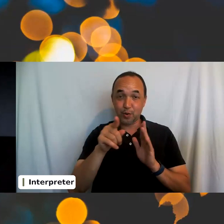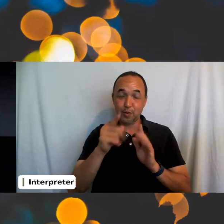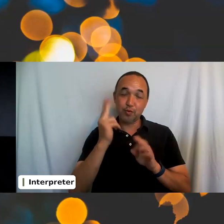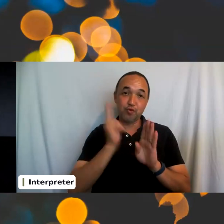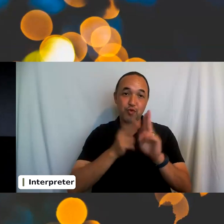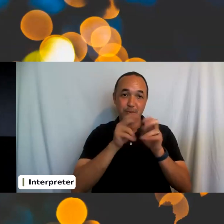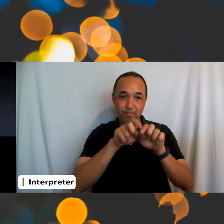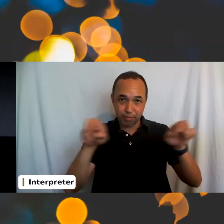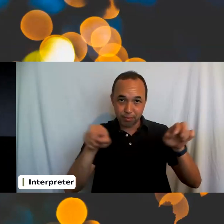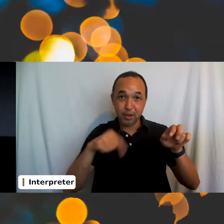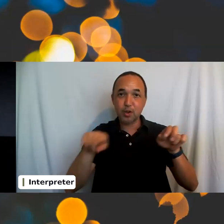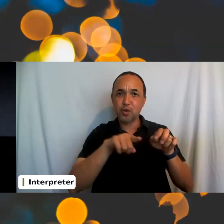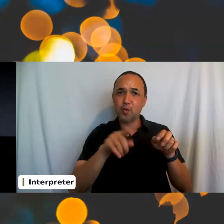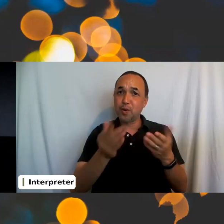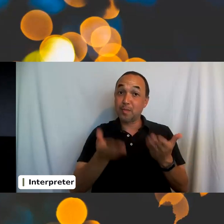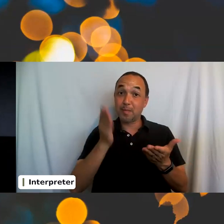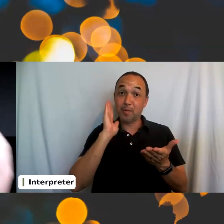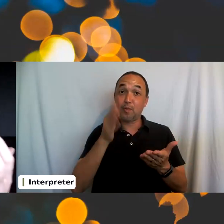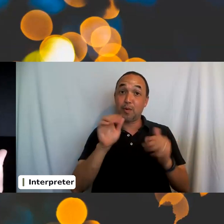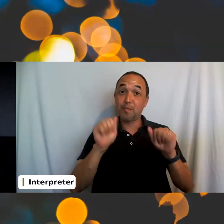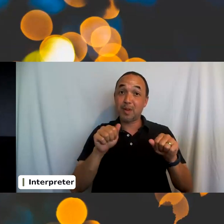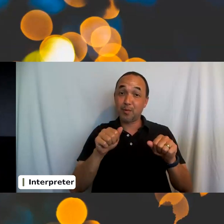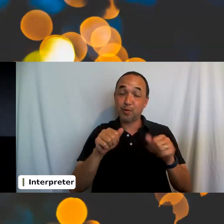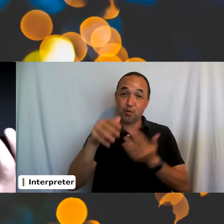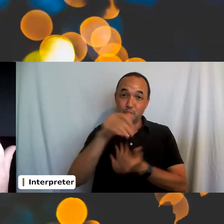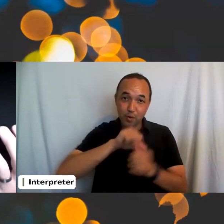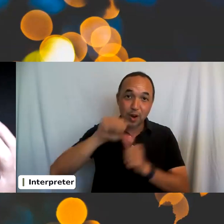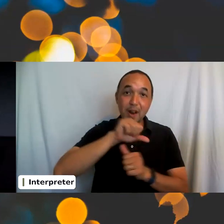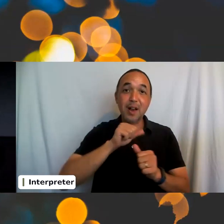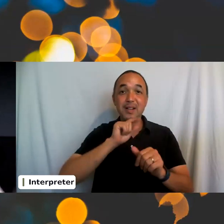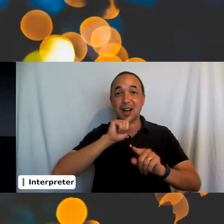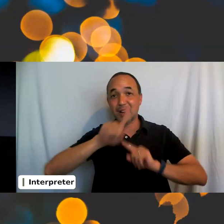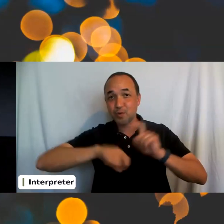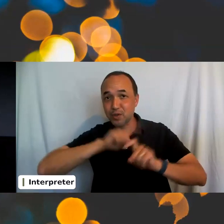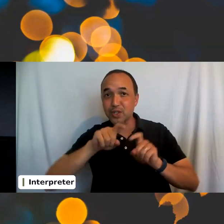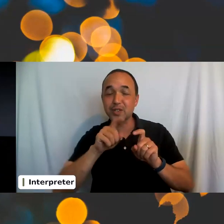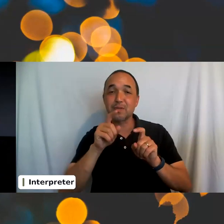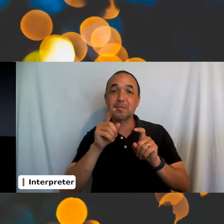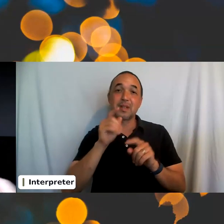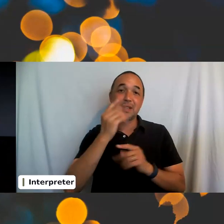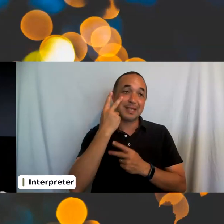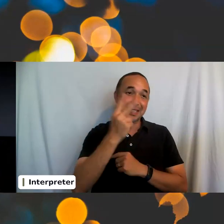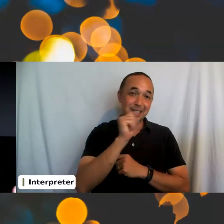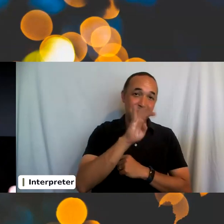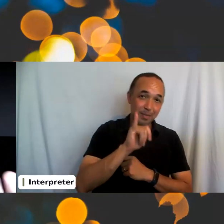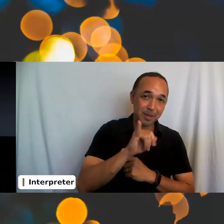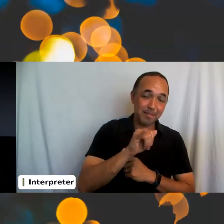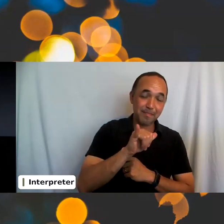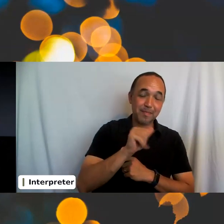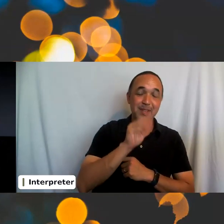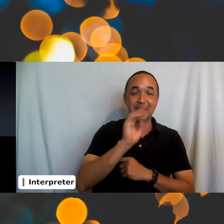you'll be able to ask some questions or interact. So you'll be able to see Amy and Amy will see you. So just be ready, you're going to be on